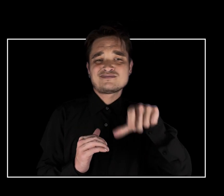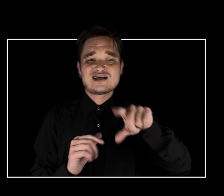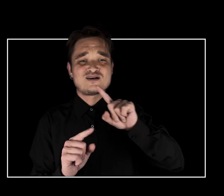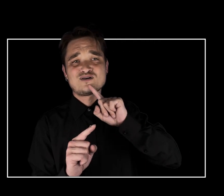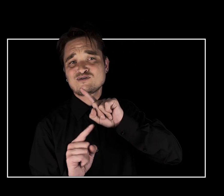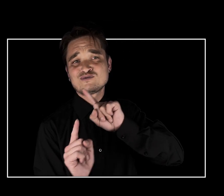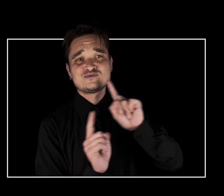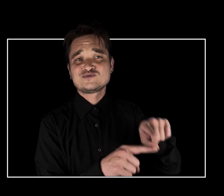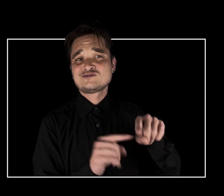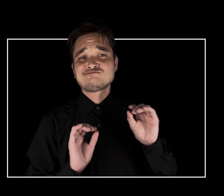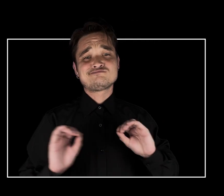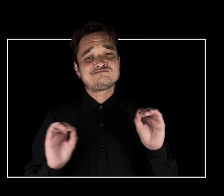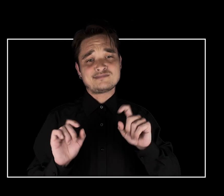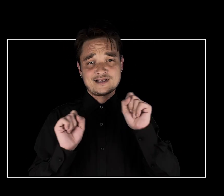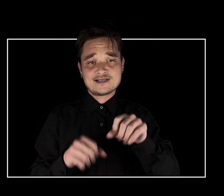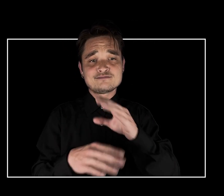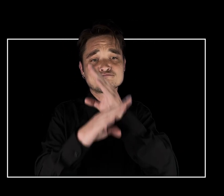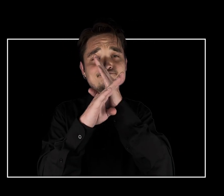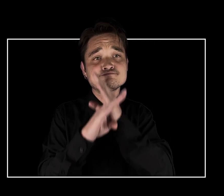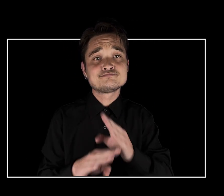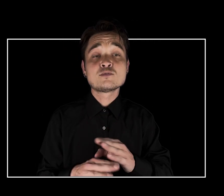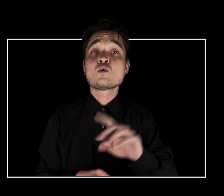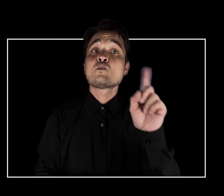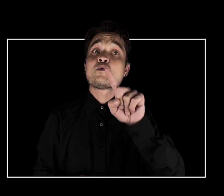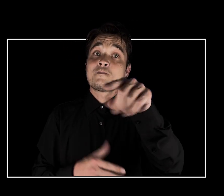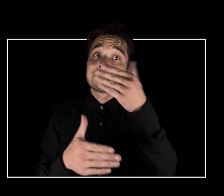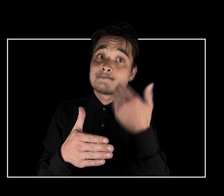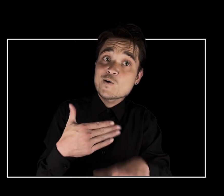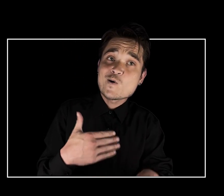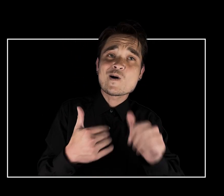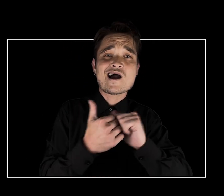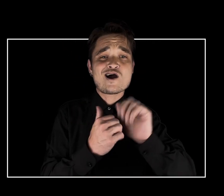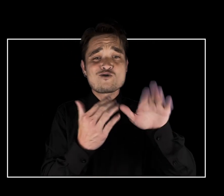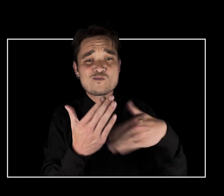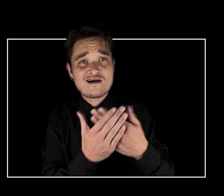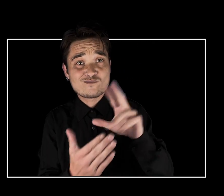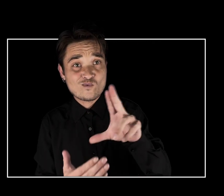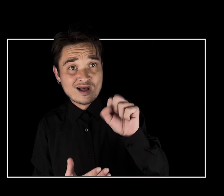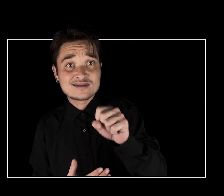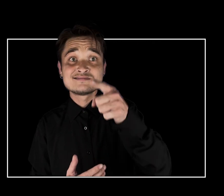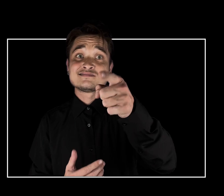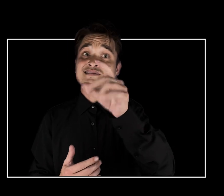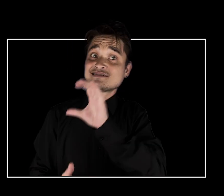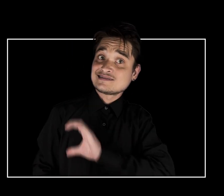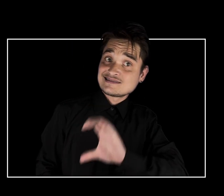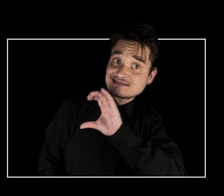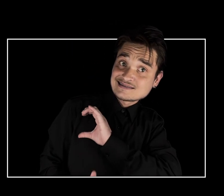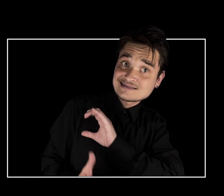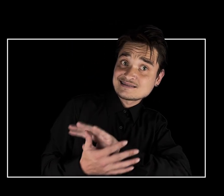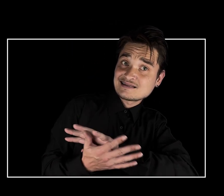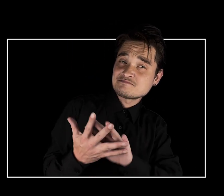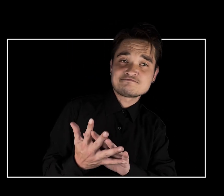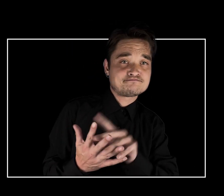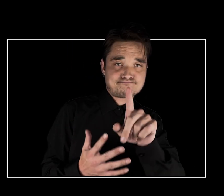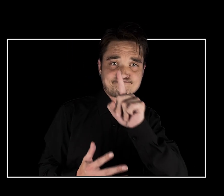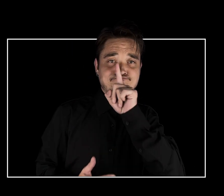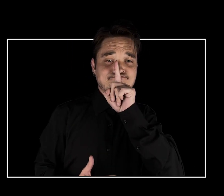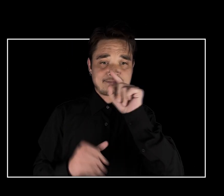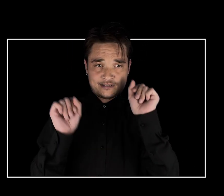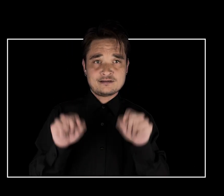answer questions about where you were born, whether or not you are a U.S. citizen, or how you entered the